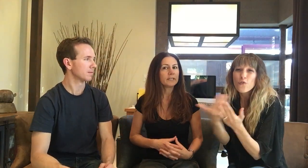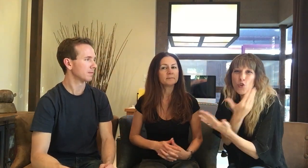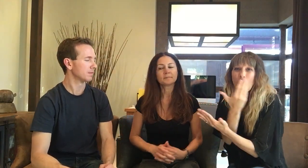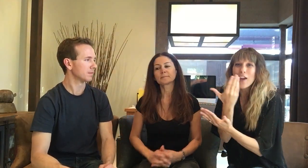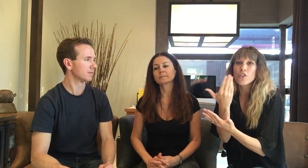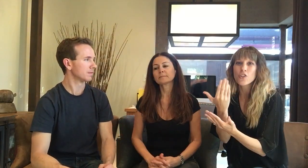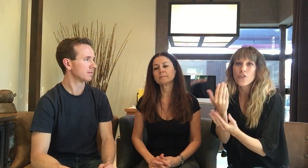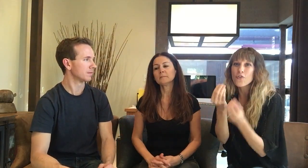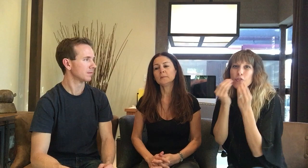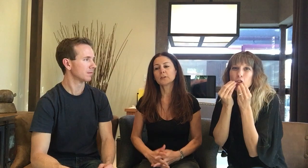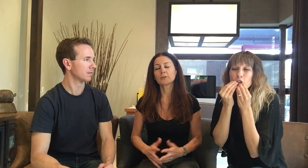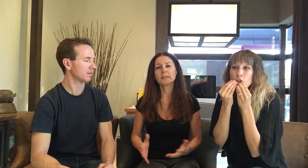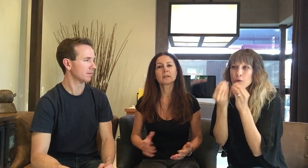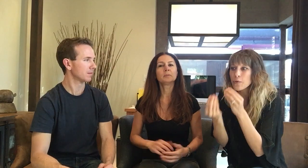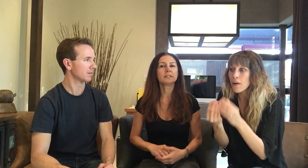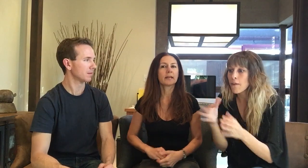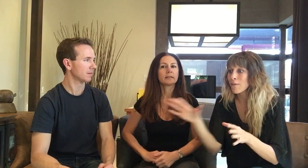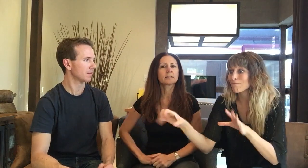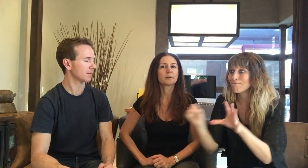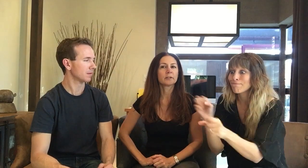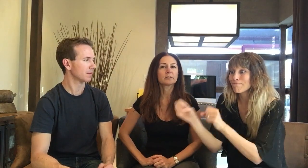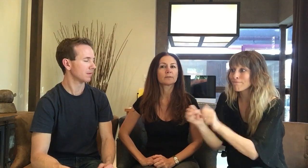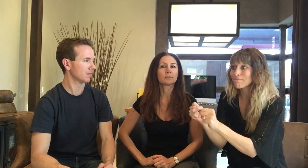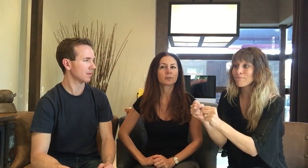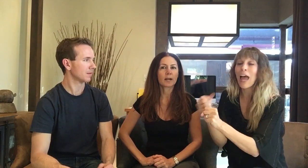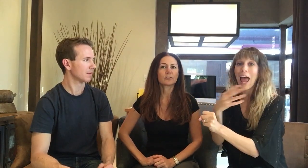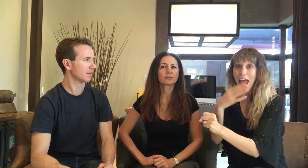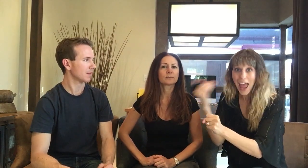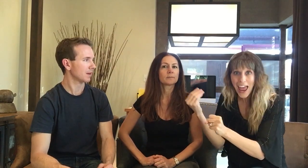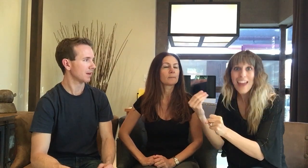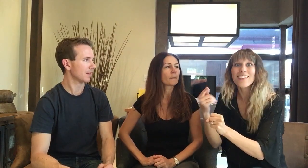foodie to create the complete dining experience from scratch.